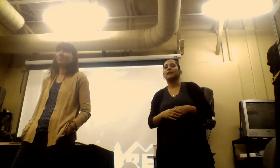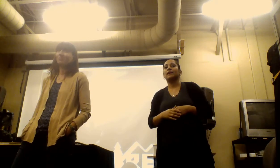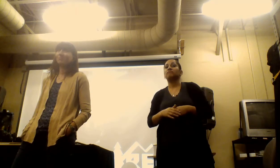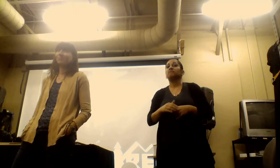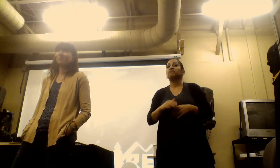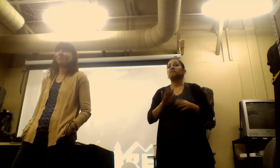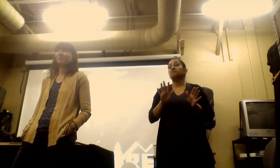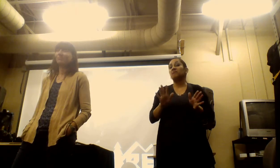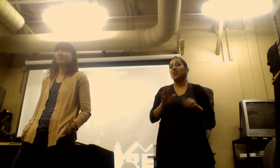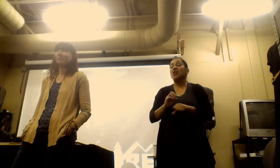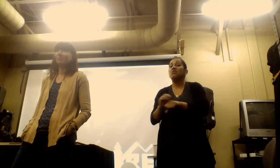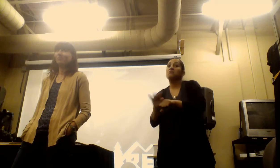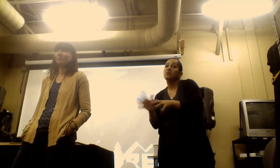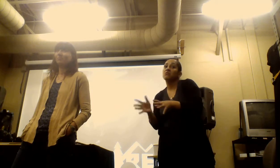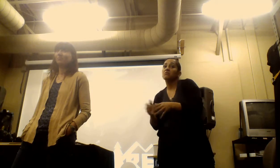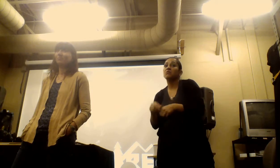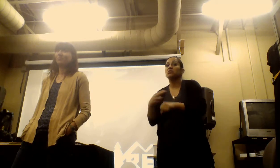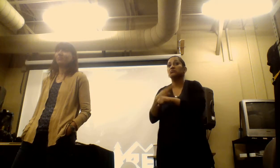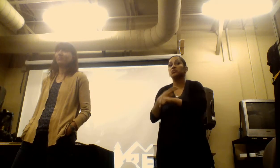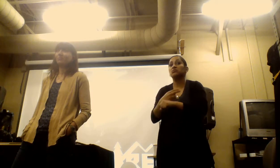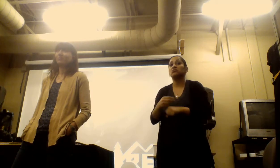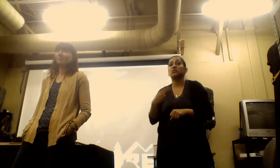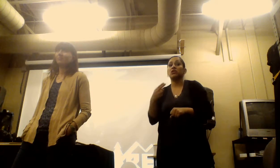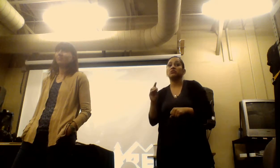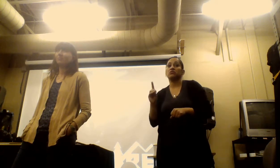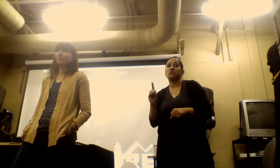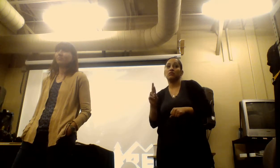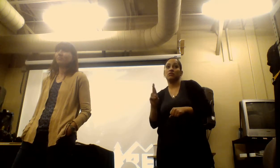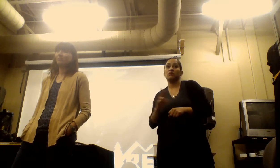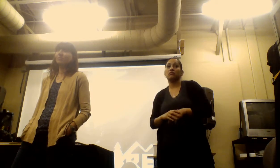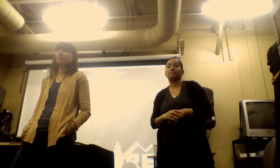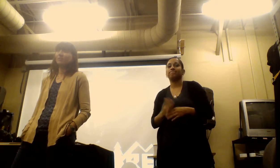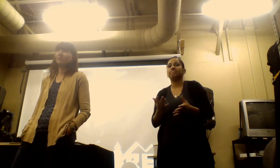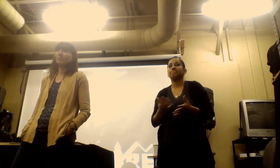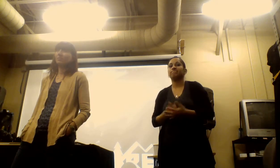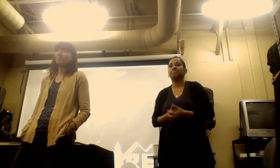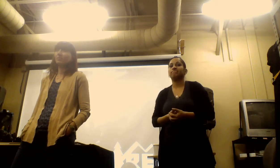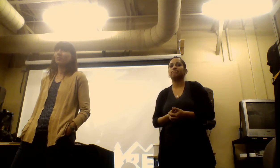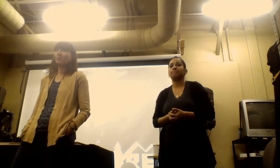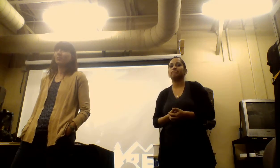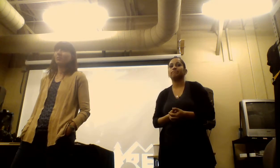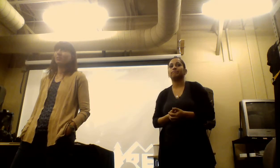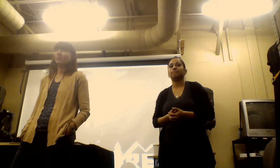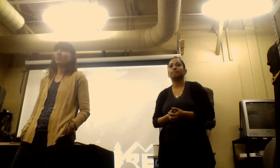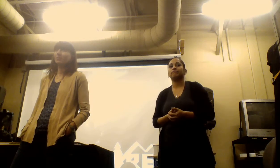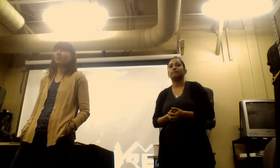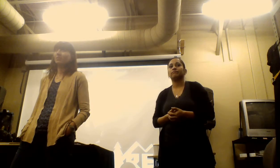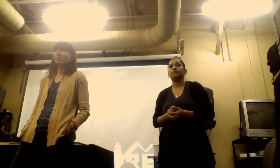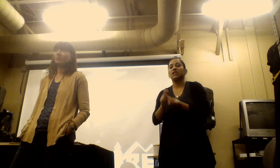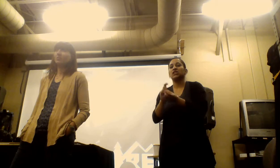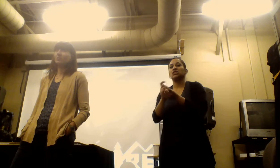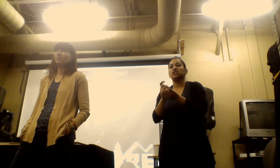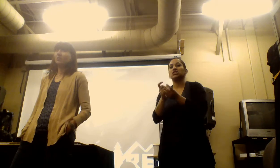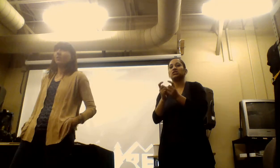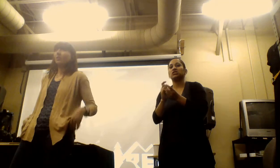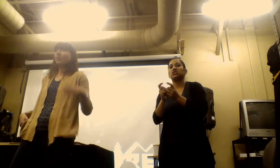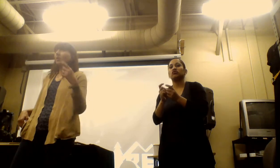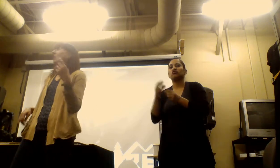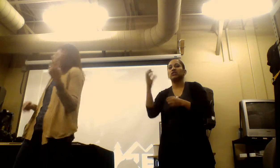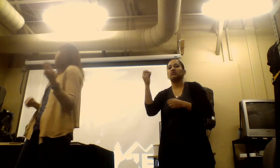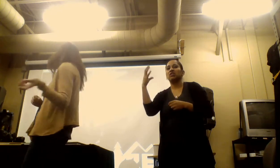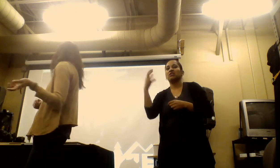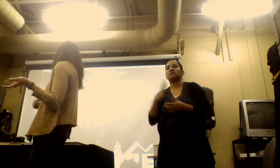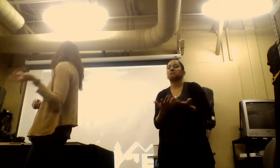HDR, it'll get the really pretty sunset and light on all of the, because it takes multiple images, what you said. It'll get light on all of the landscape that you wouldn't have